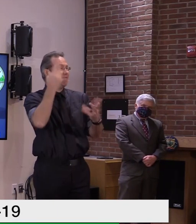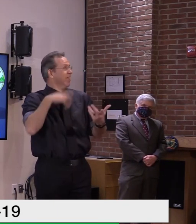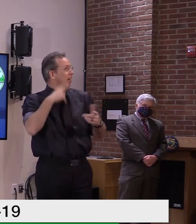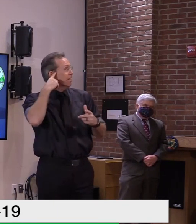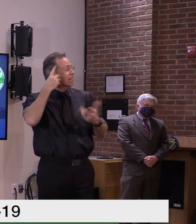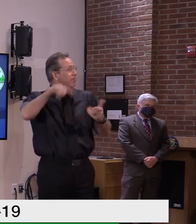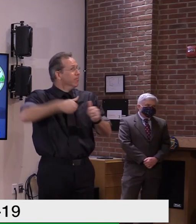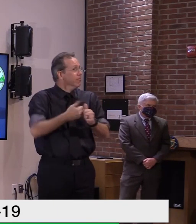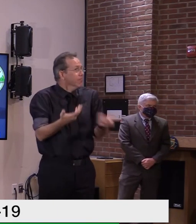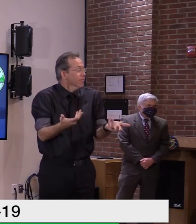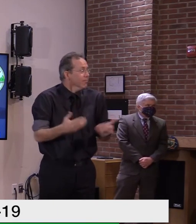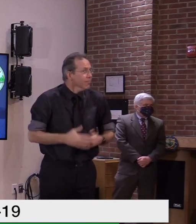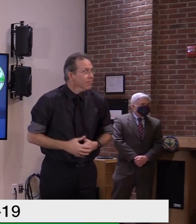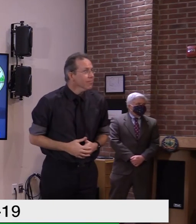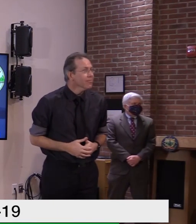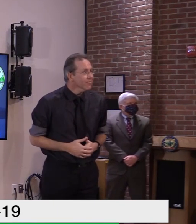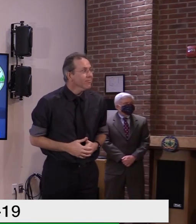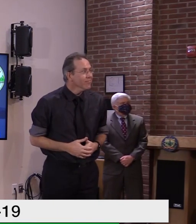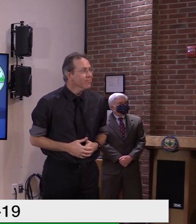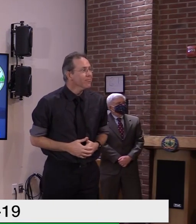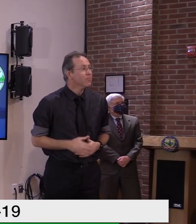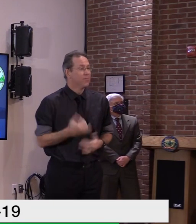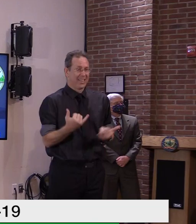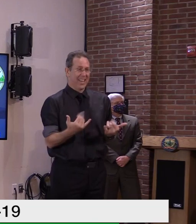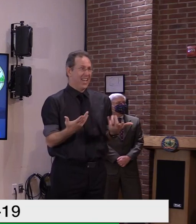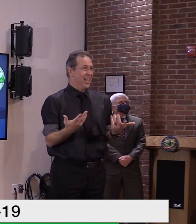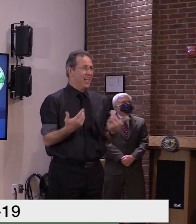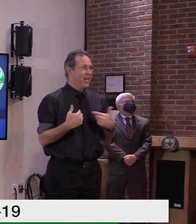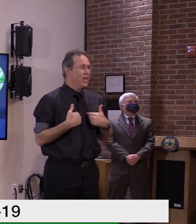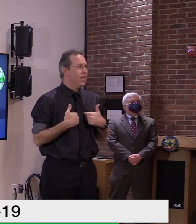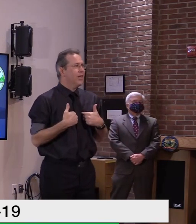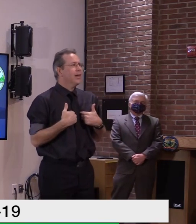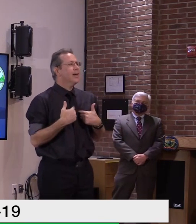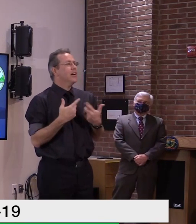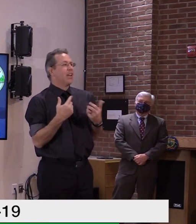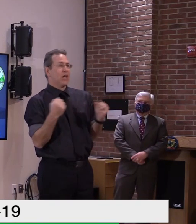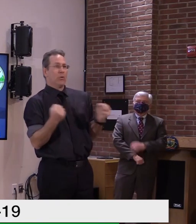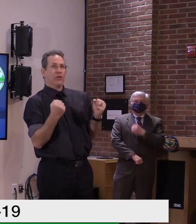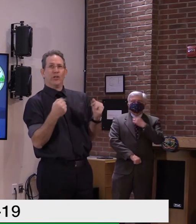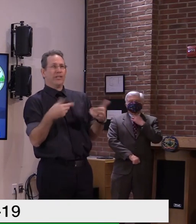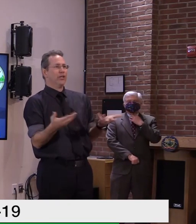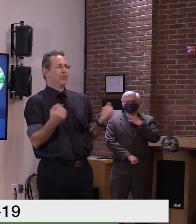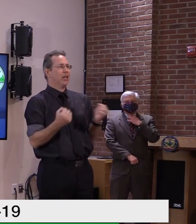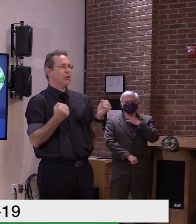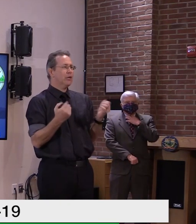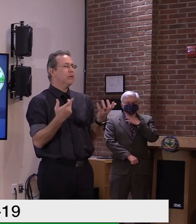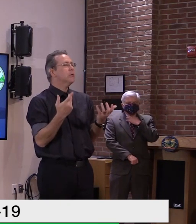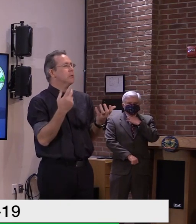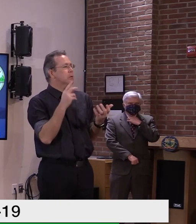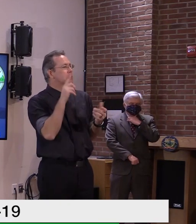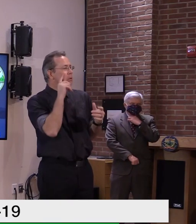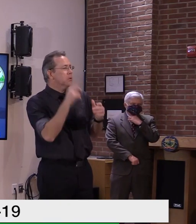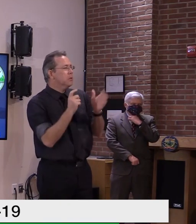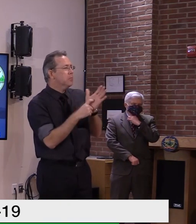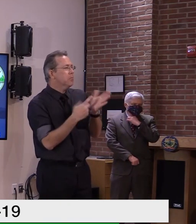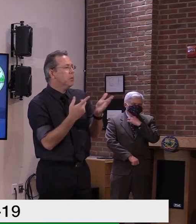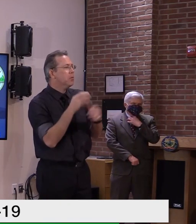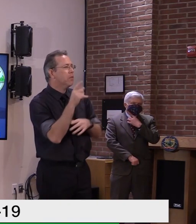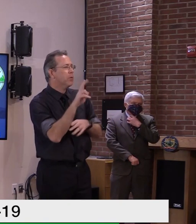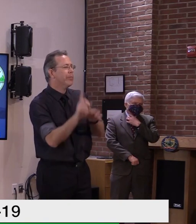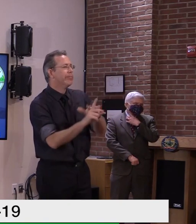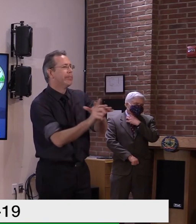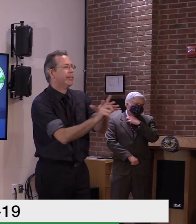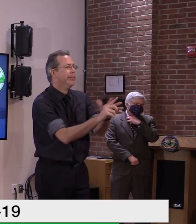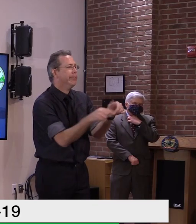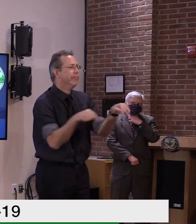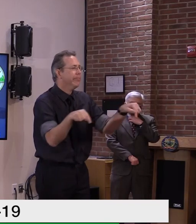now, and, you know, in Vermont, we know that the flu season, you know, may start October,